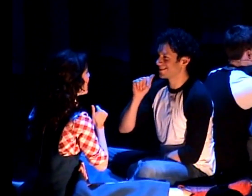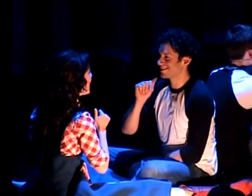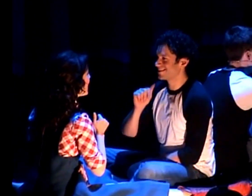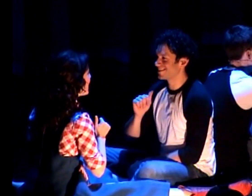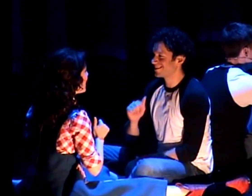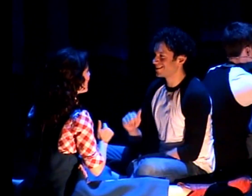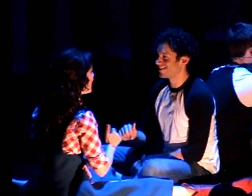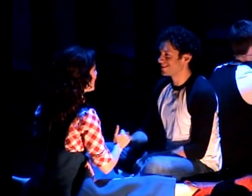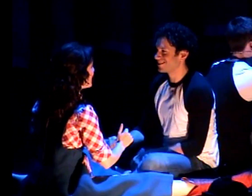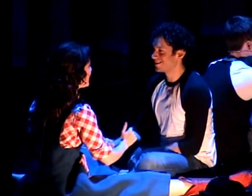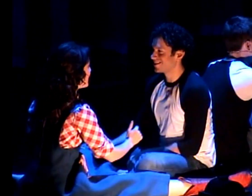-la-la